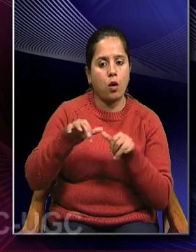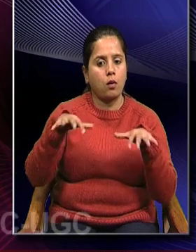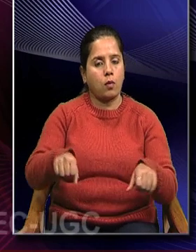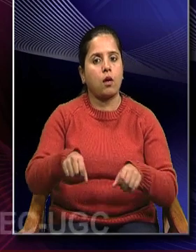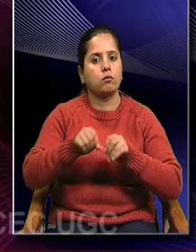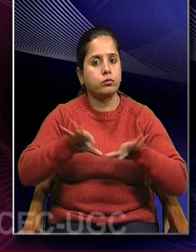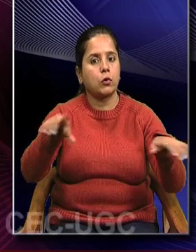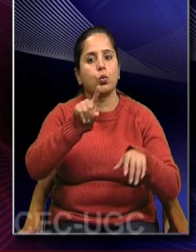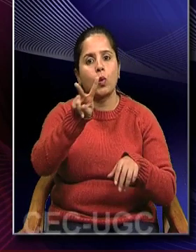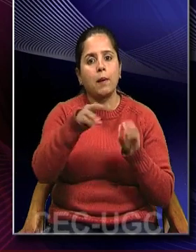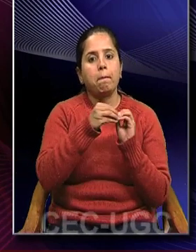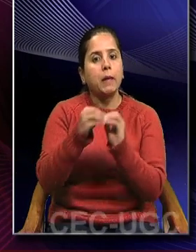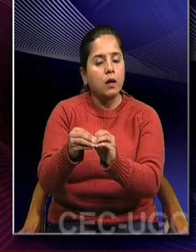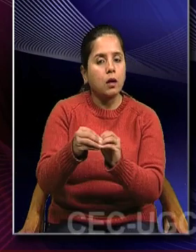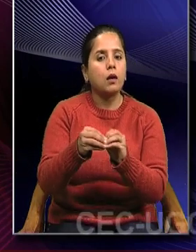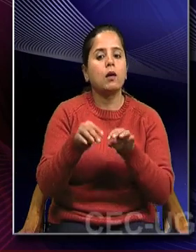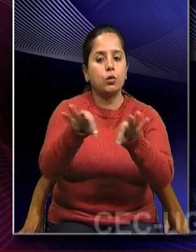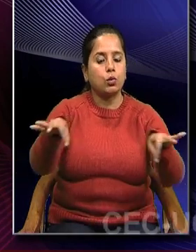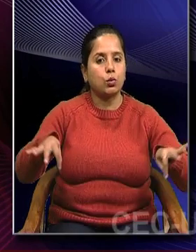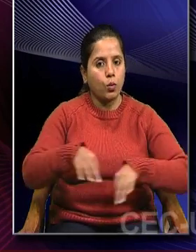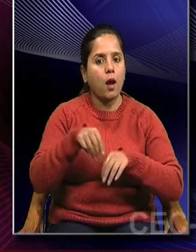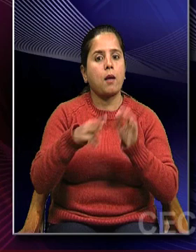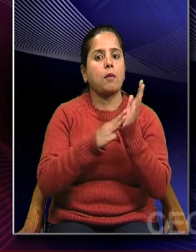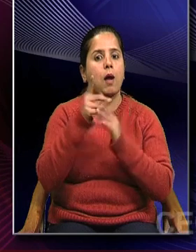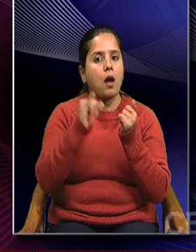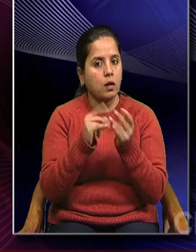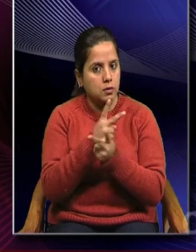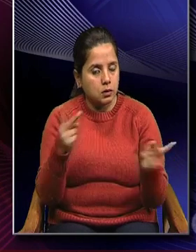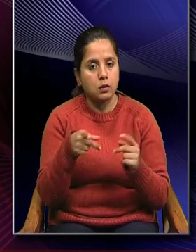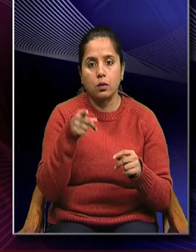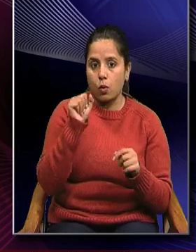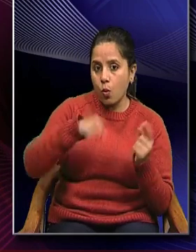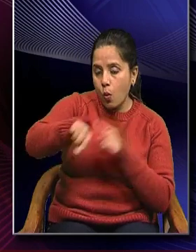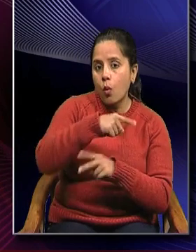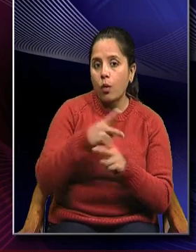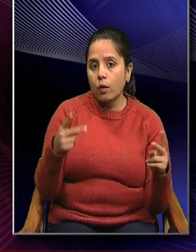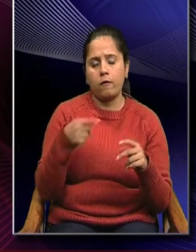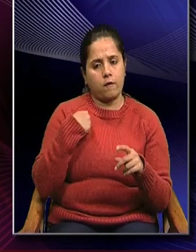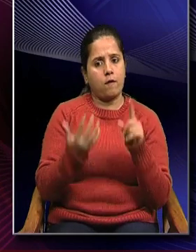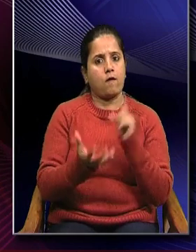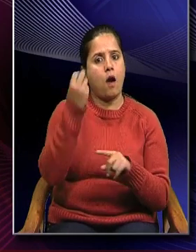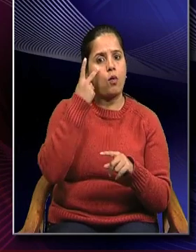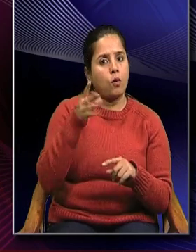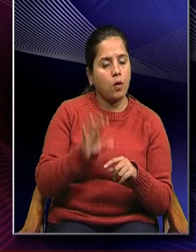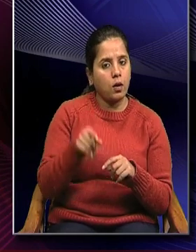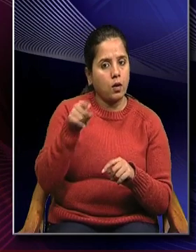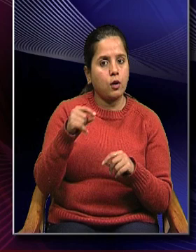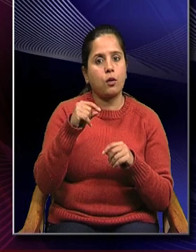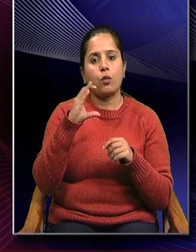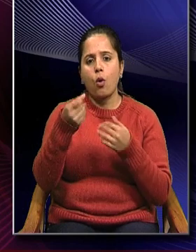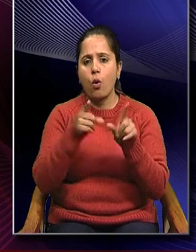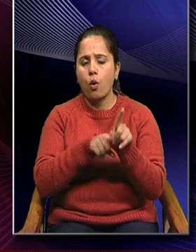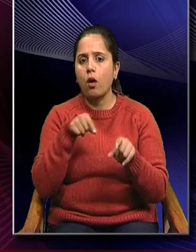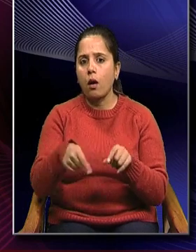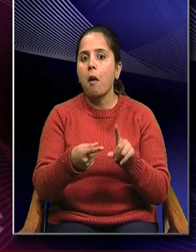to 12 million square miles and a quarter of world population as well. And we find that the race for the colonies, it